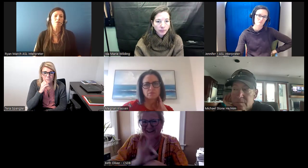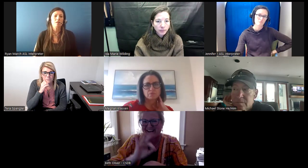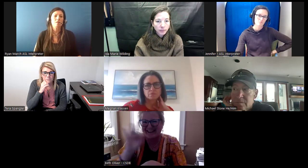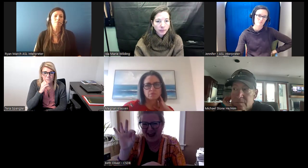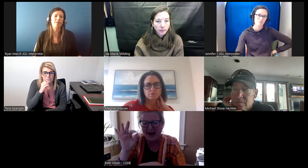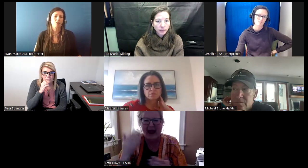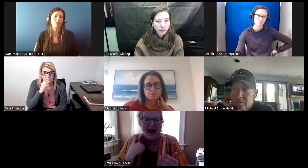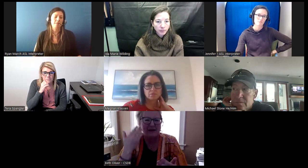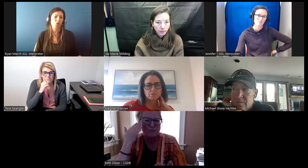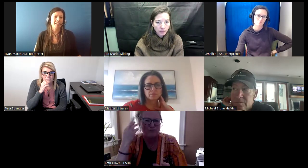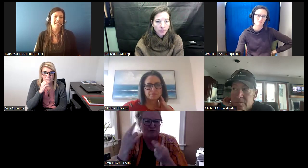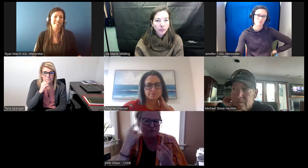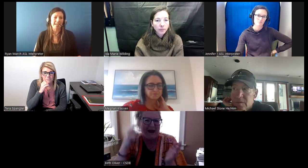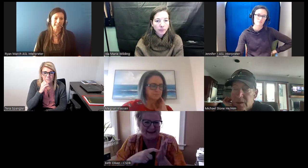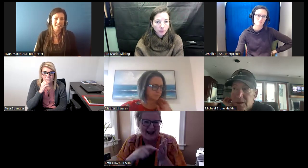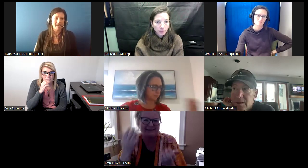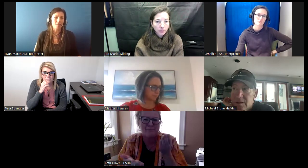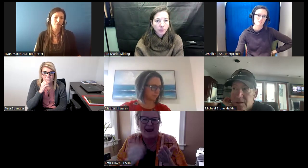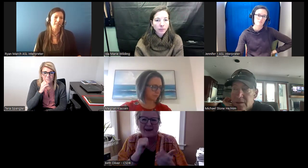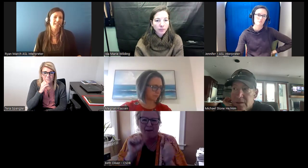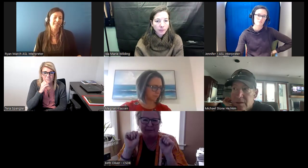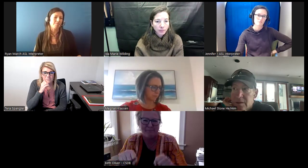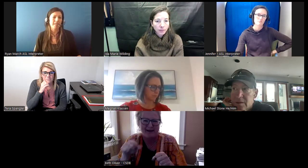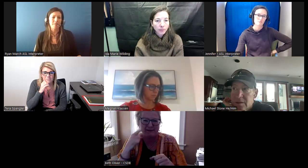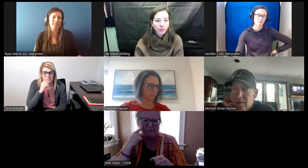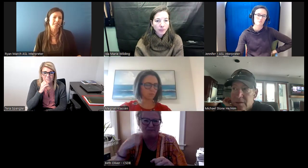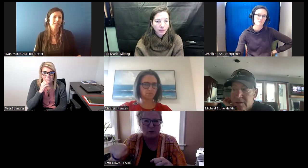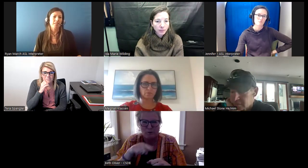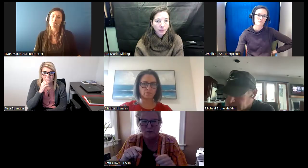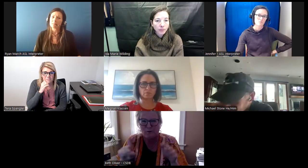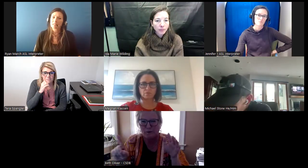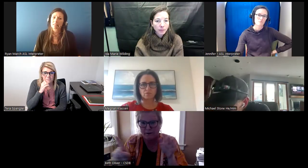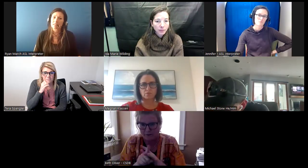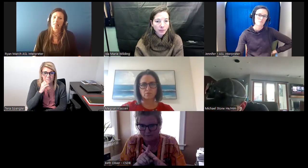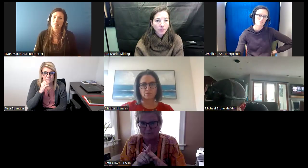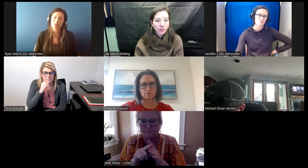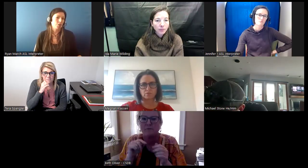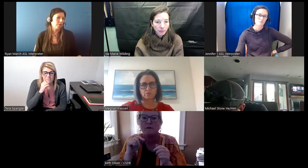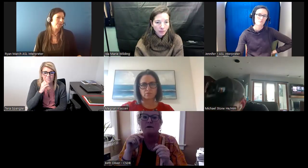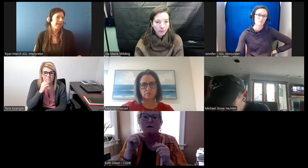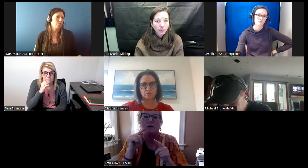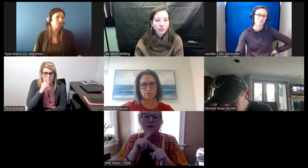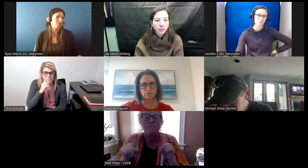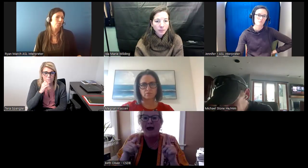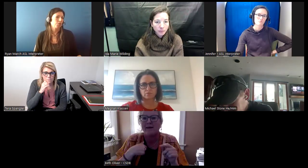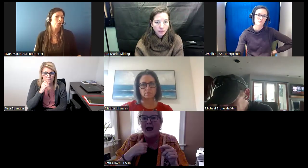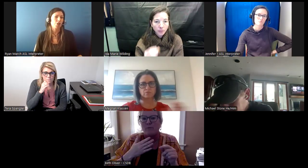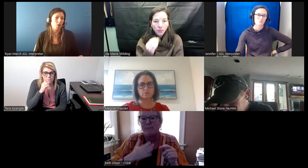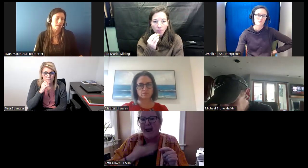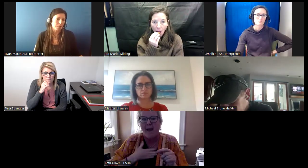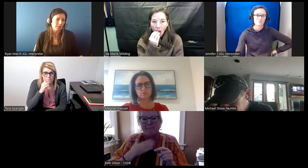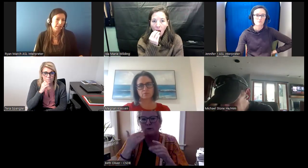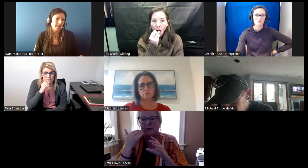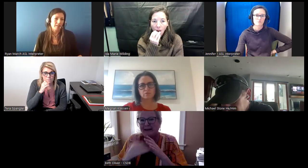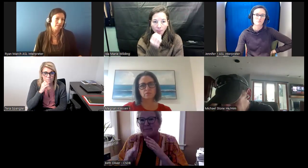do meet Thursday morning at 9, I realized that maybe, you wouldn't be able to show